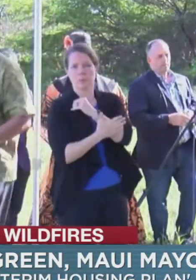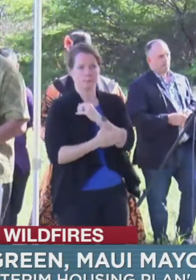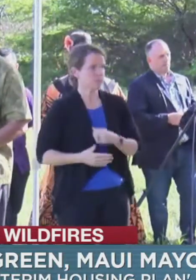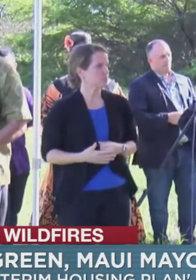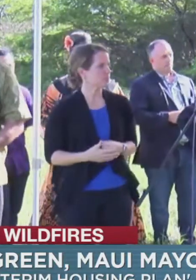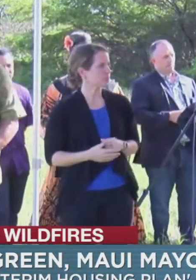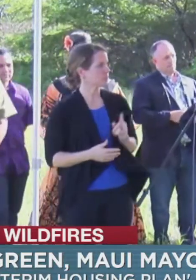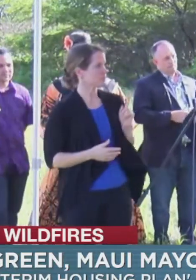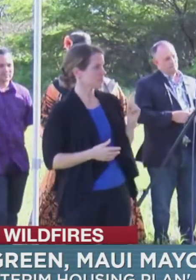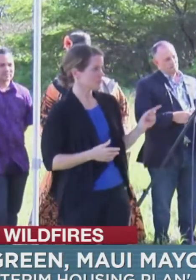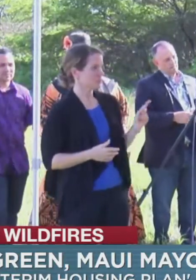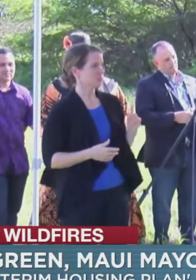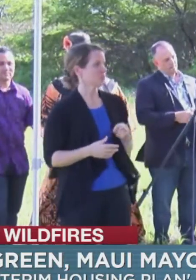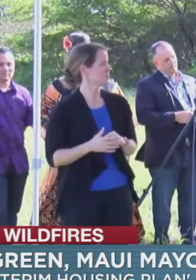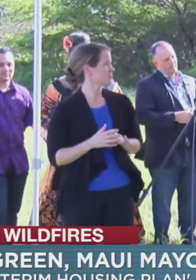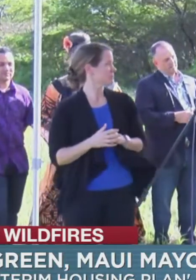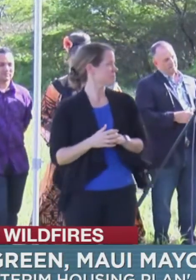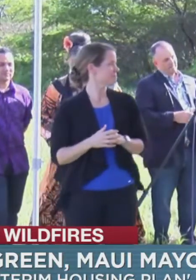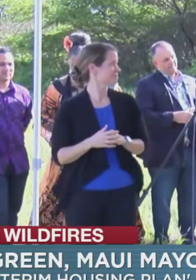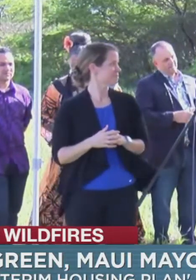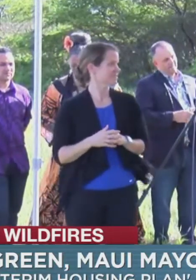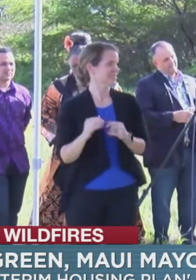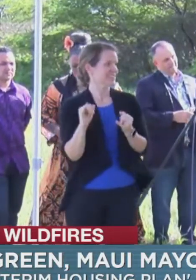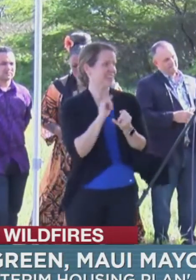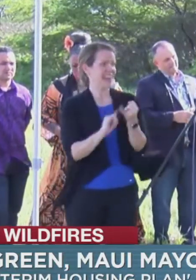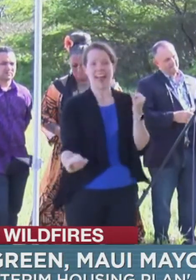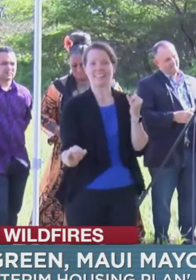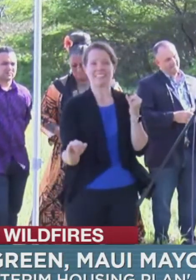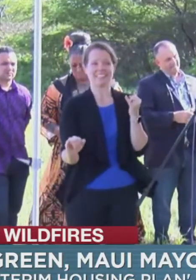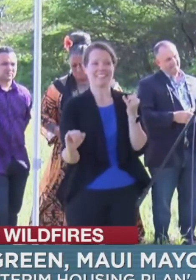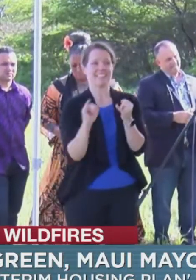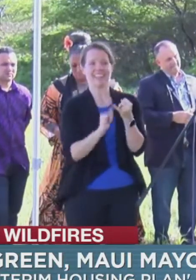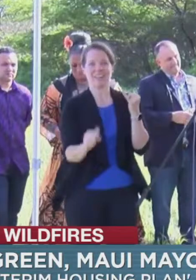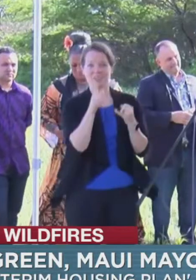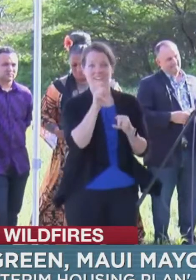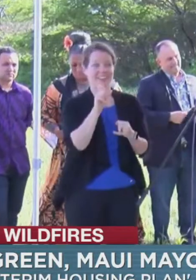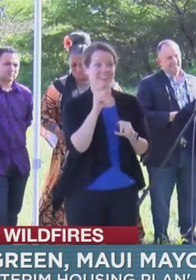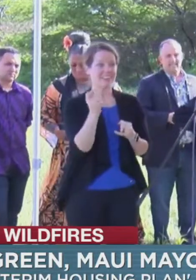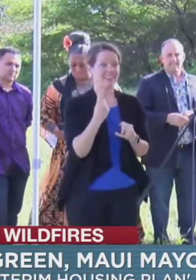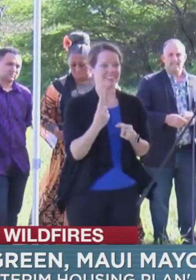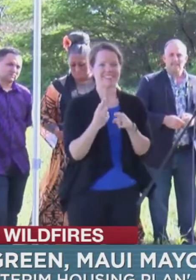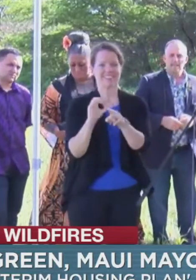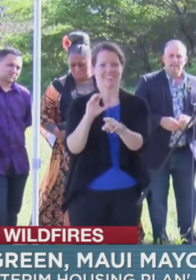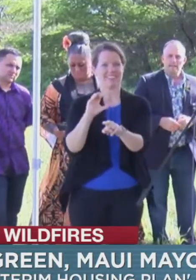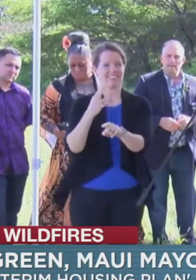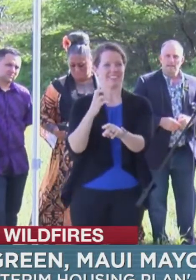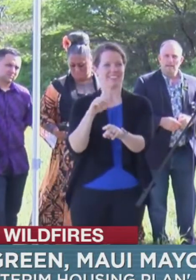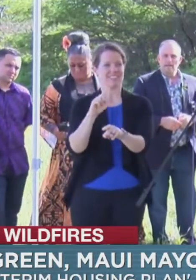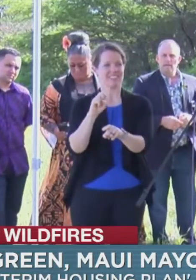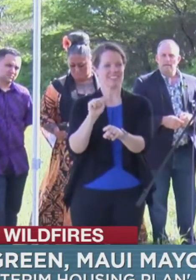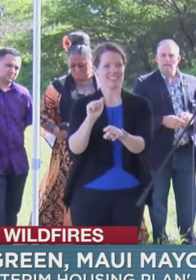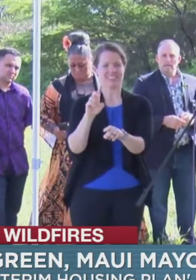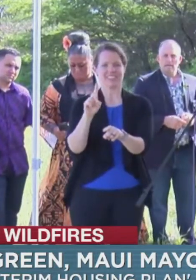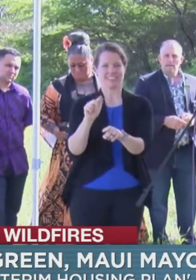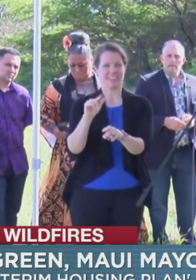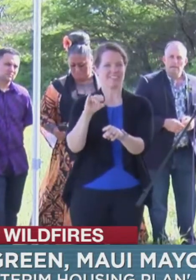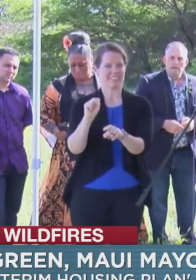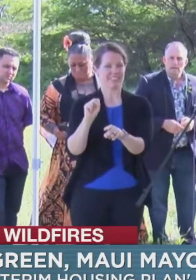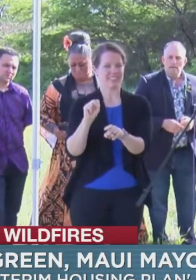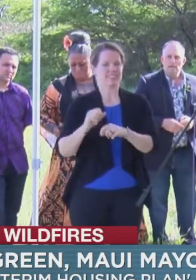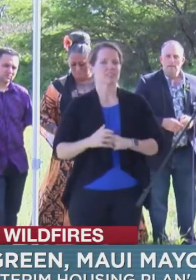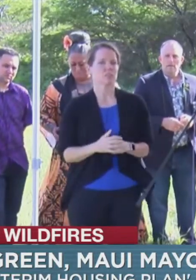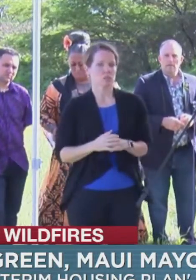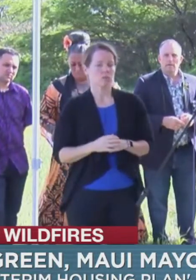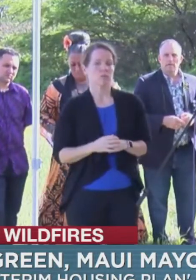Final question will go to Chelsea Davis. What's the plan for the previously